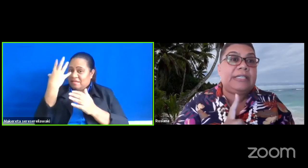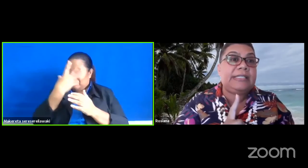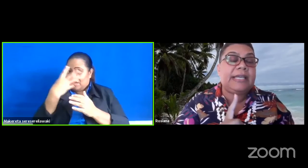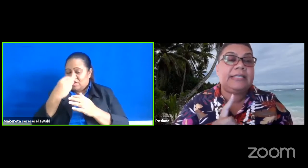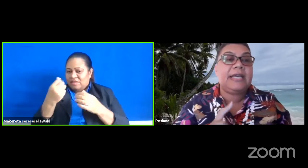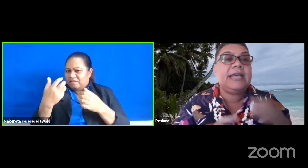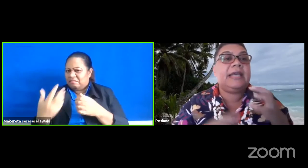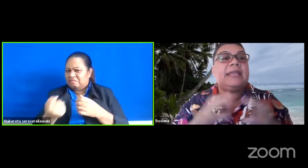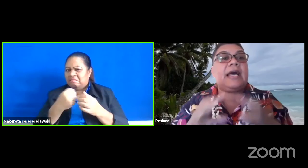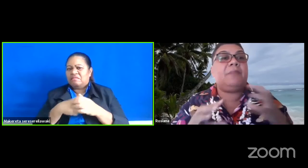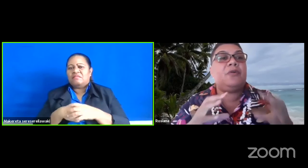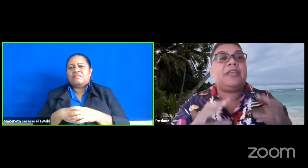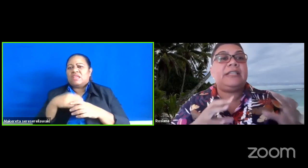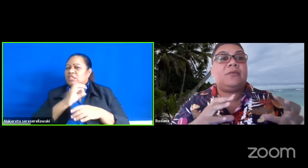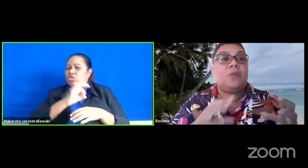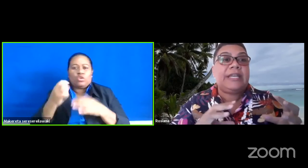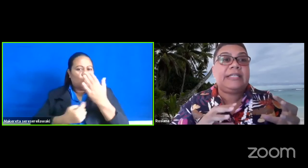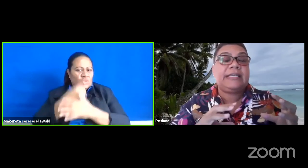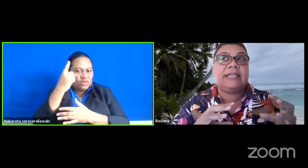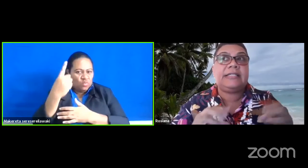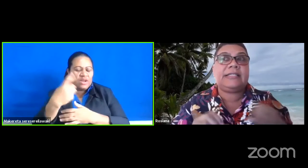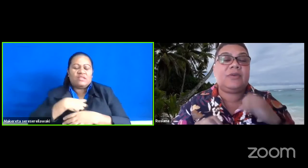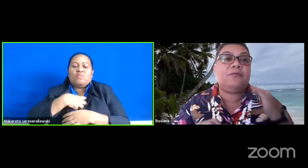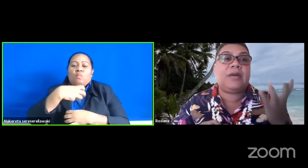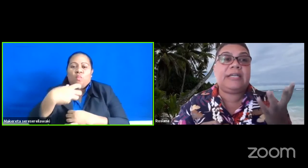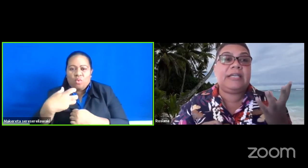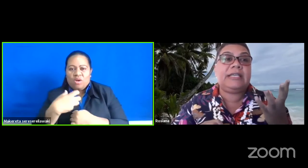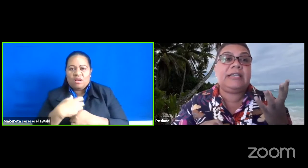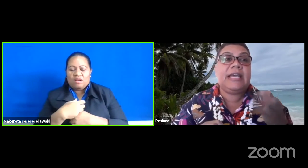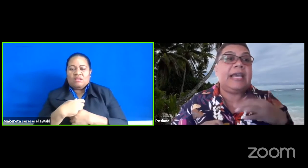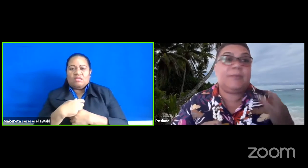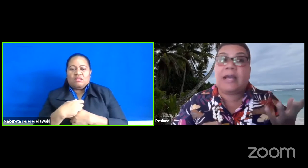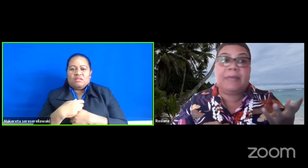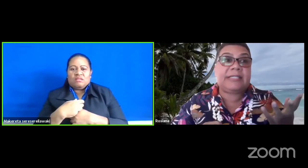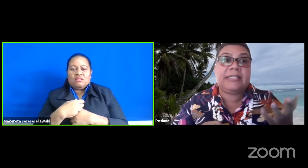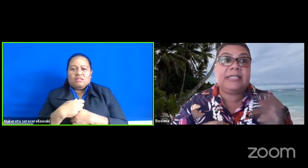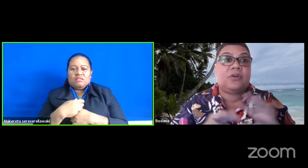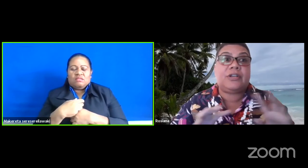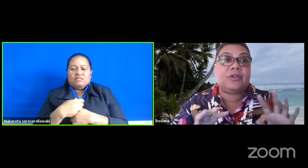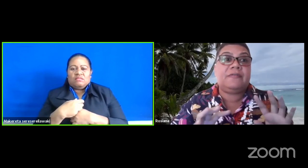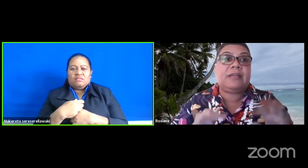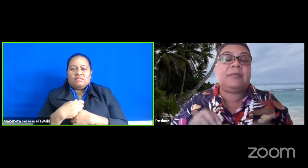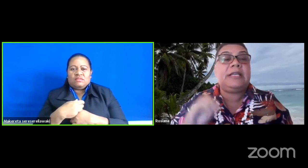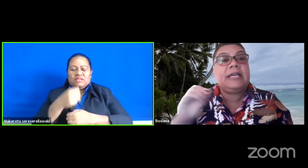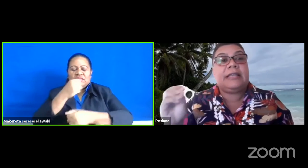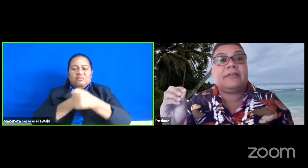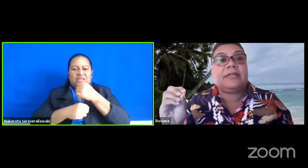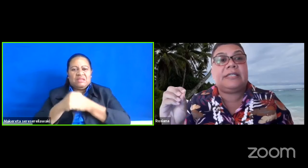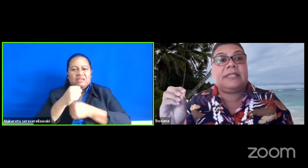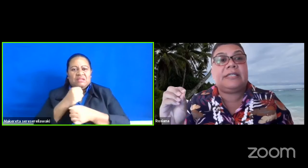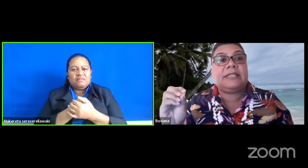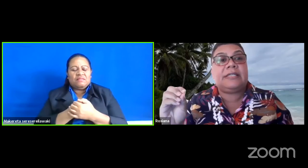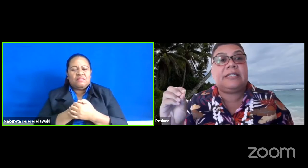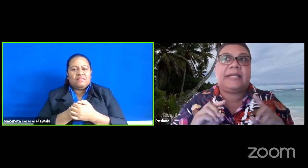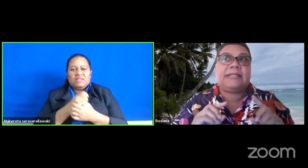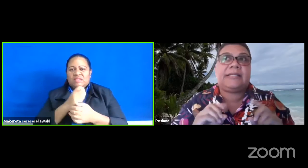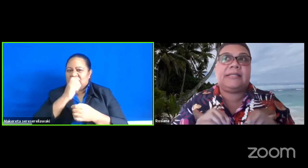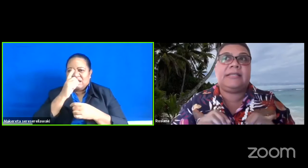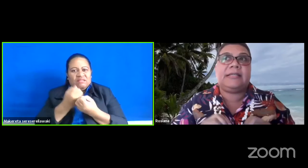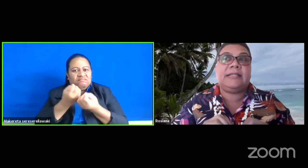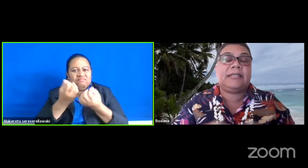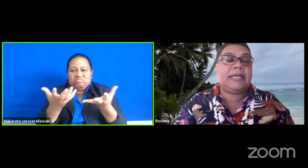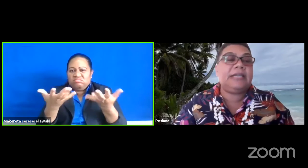not only one indicator there are more than one indicator so if one has become extinct or not available there is something